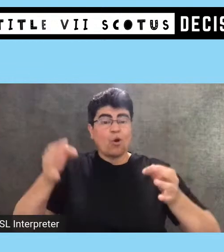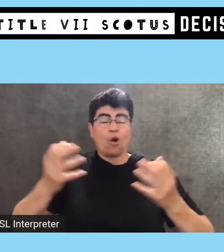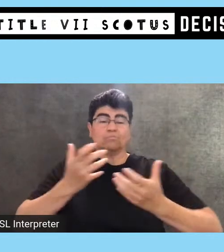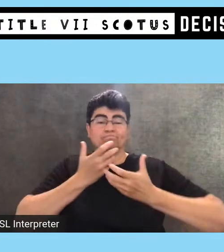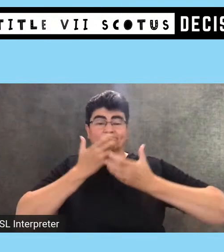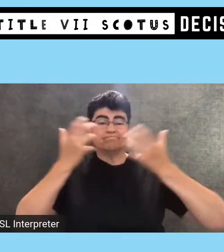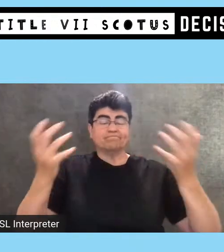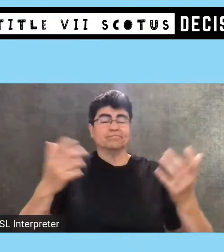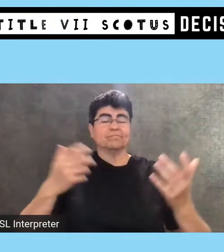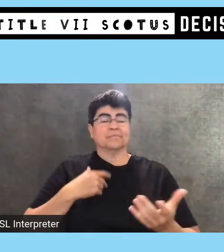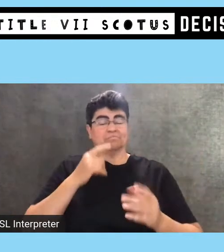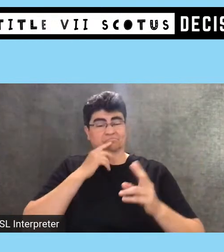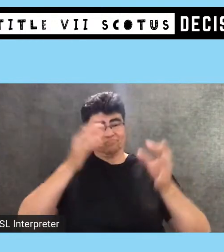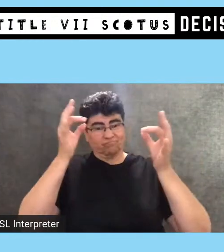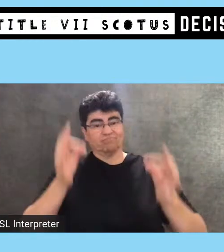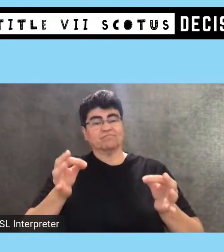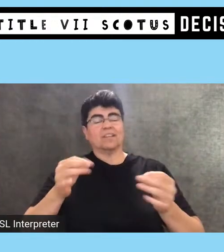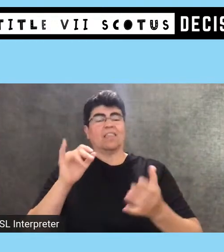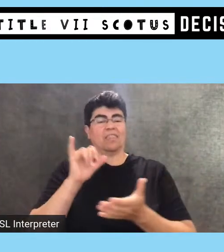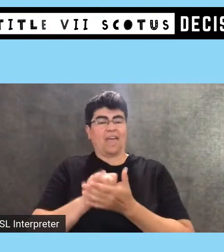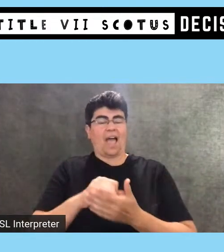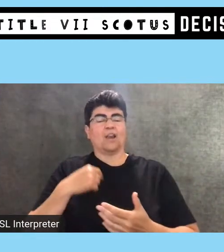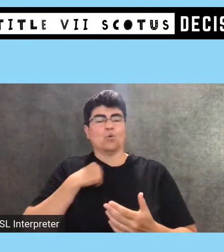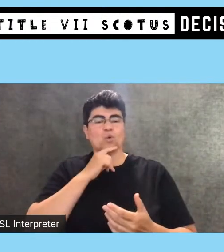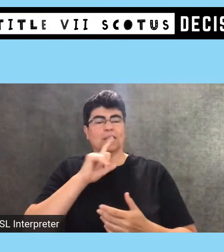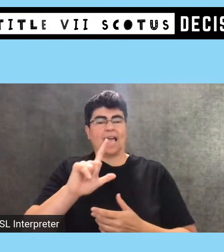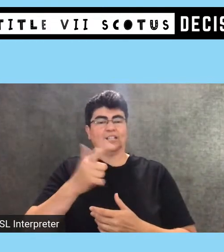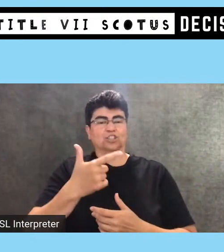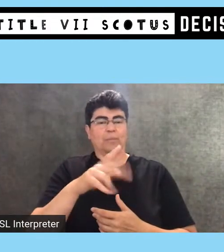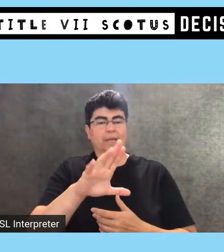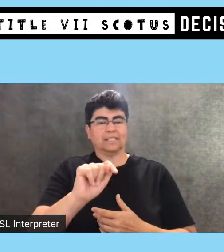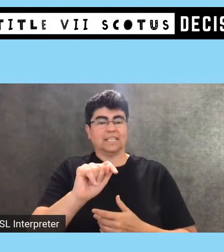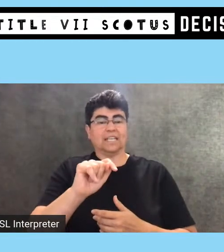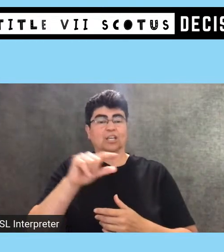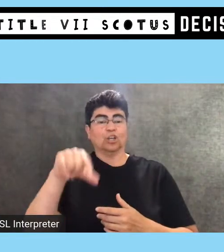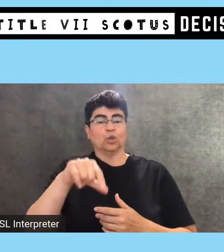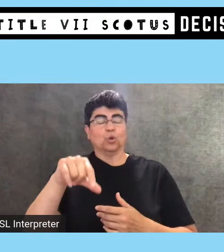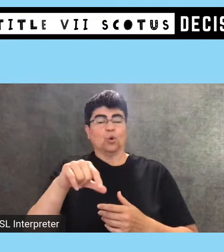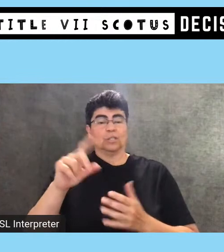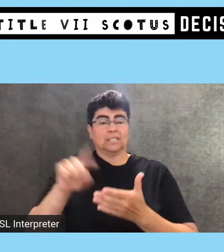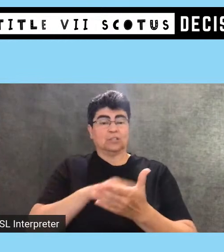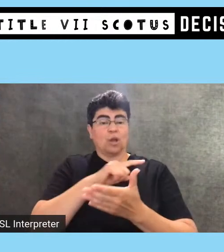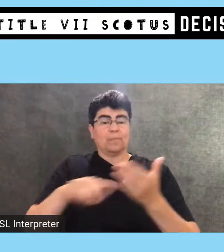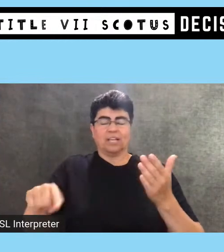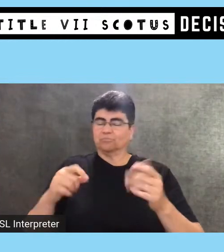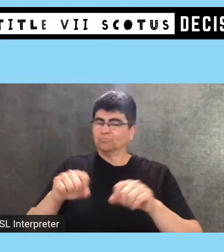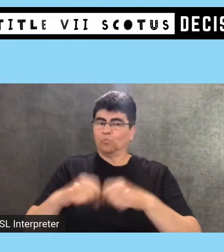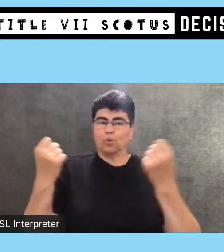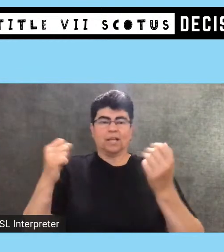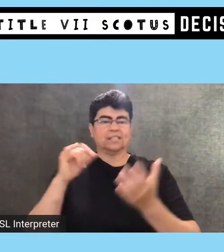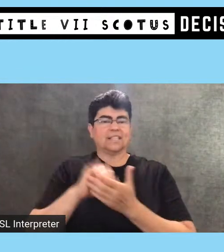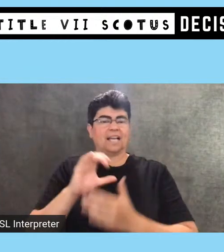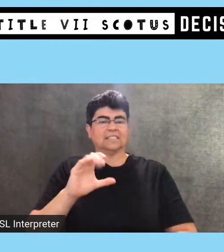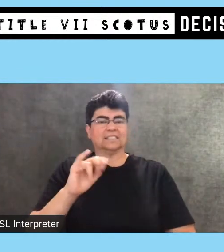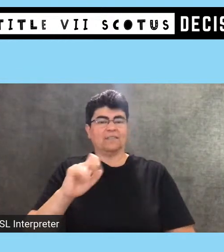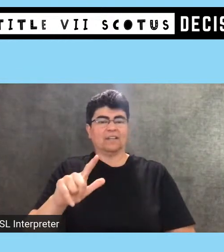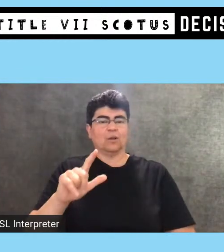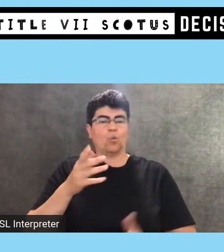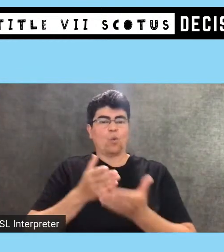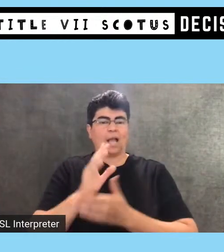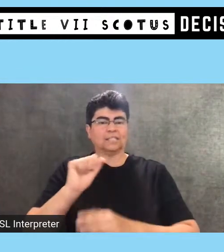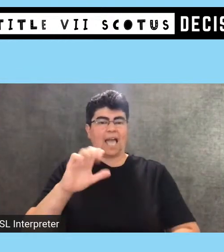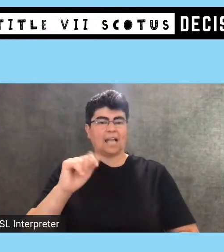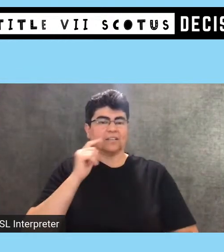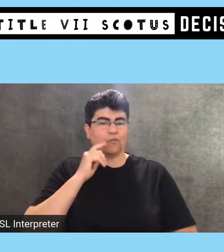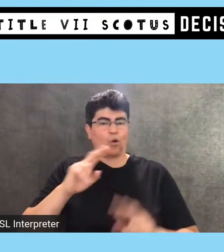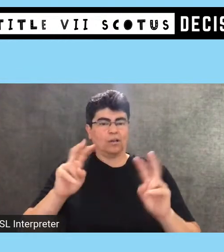that employment discrimination against LGBTQ people violates Title VII of the Civil Rights Act. So I'm